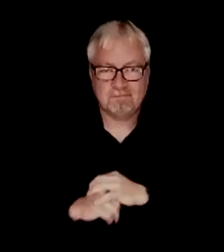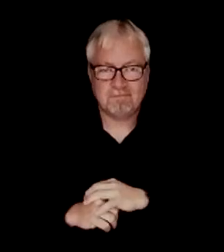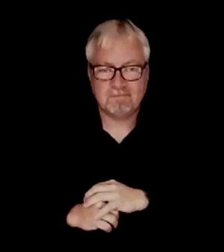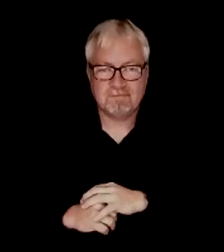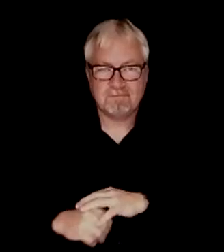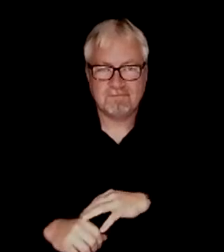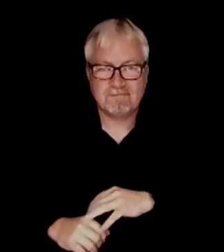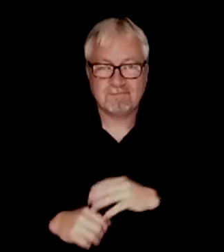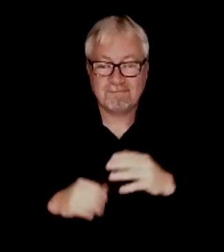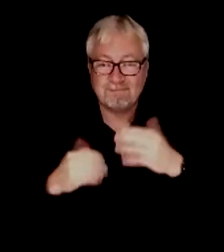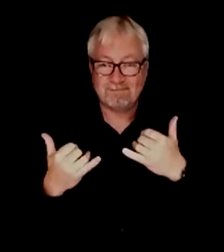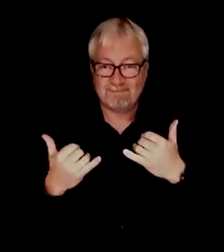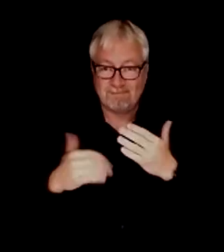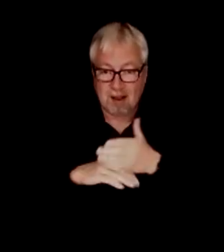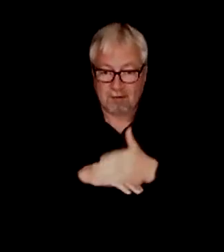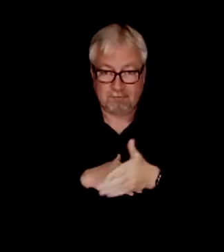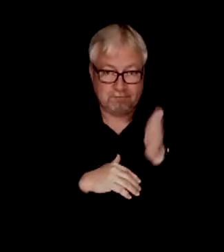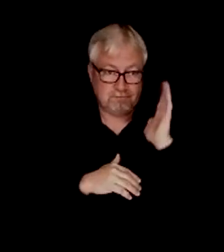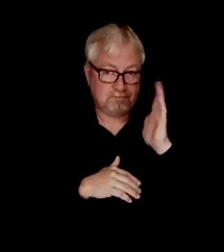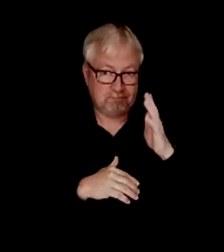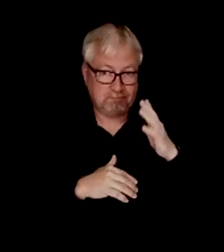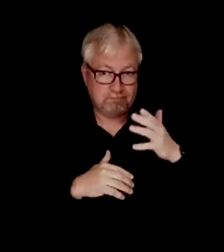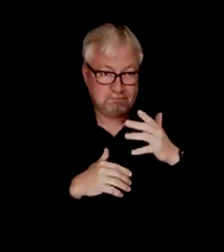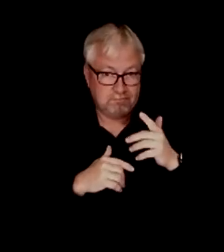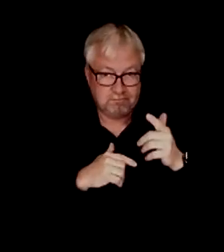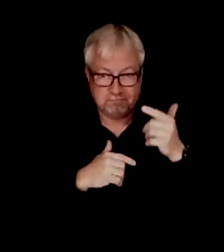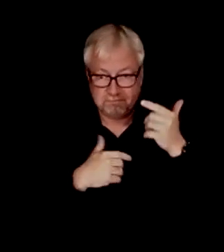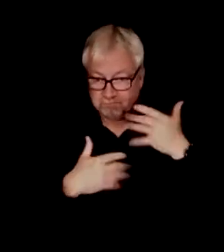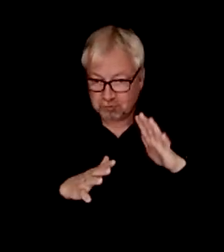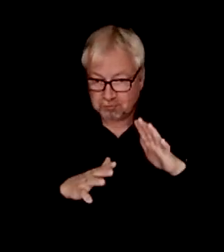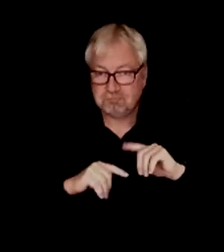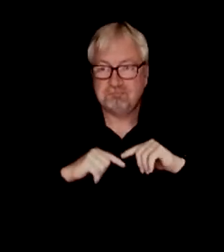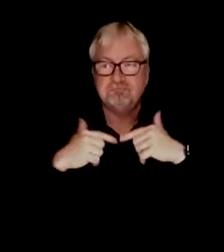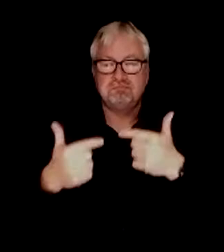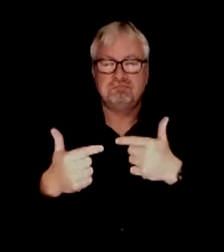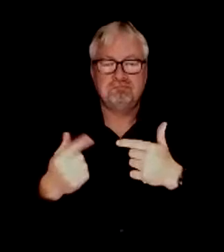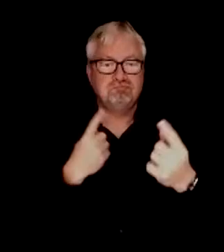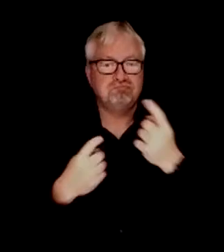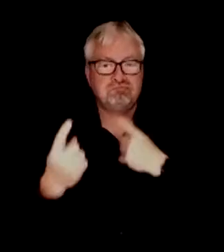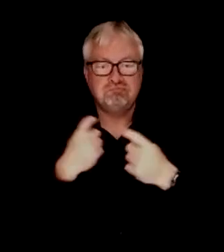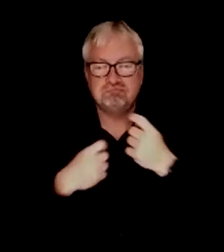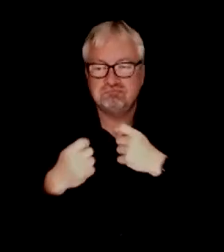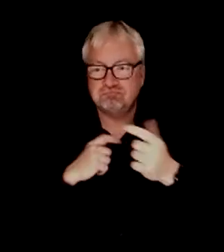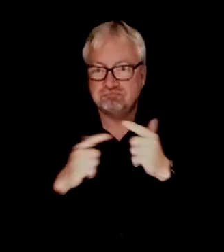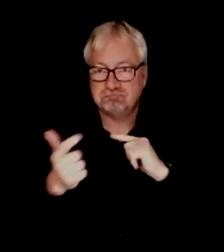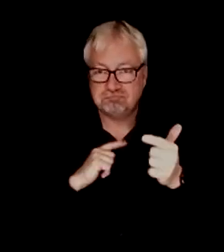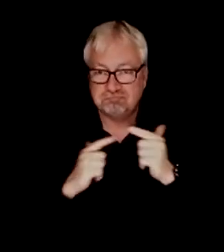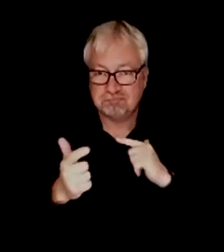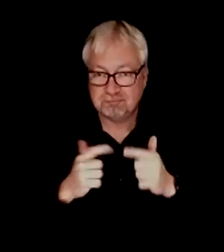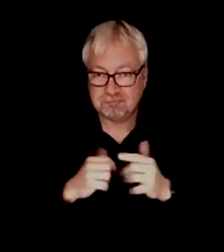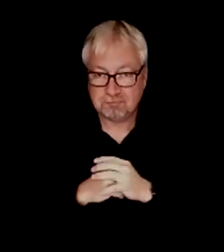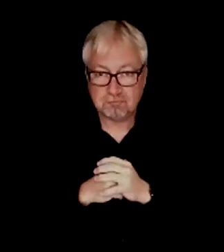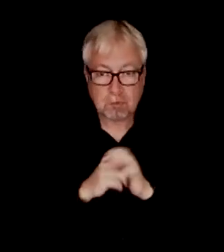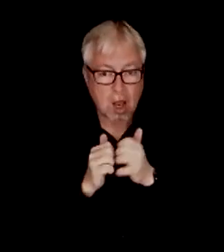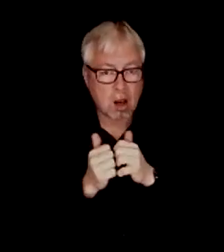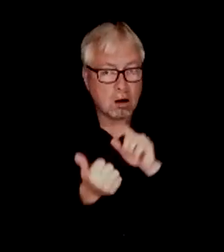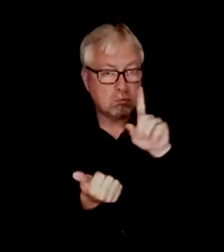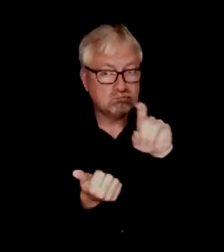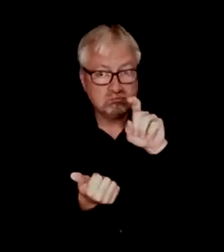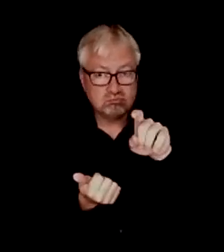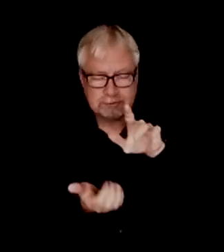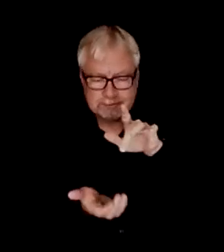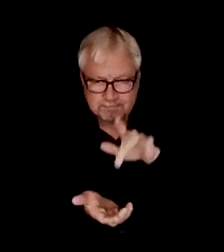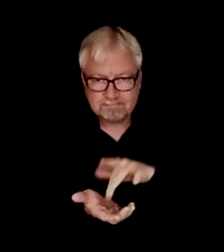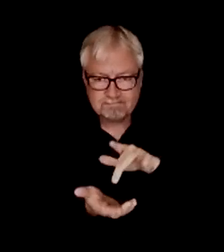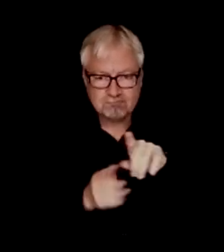question and answer session. To ask a question during the session, you'll need to press star one on your telephone. Please be advised that today's conference is